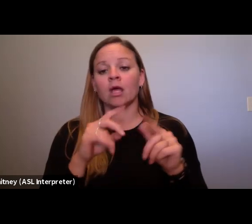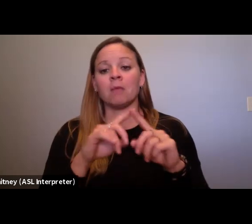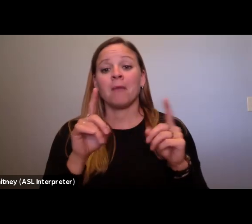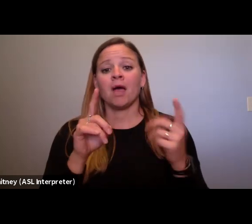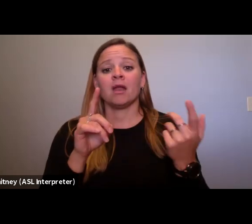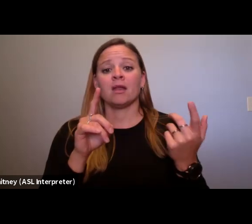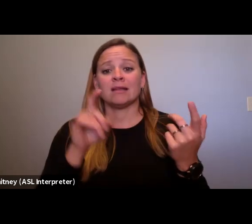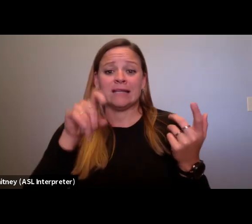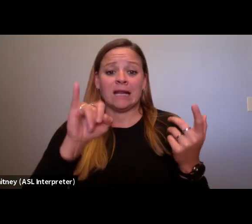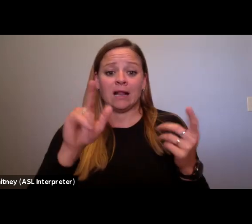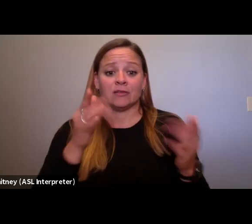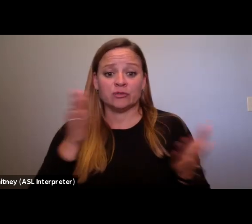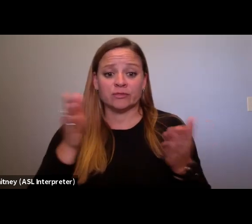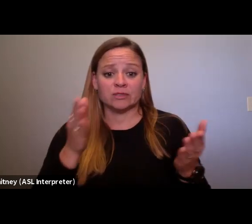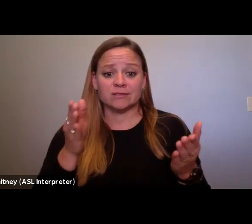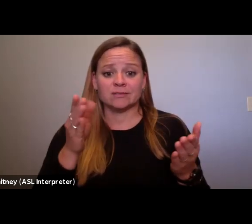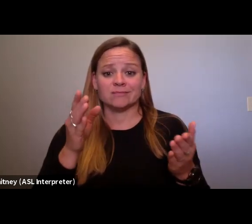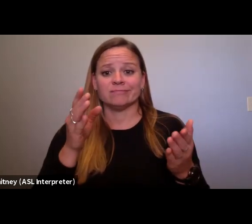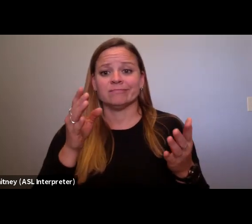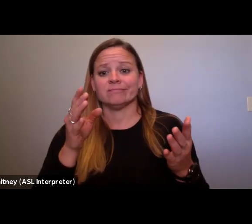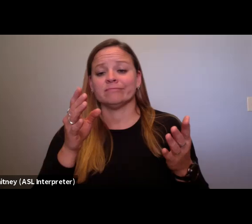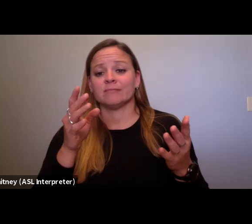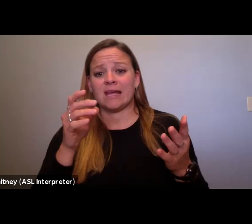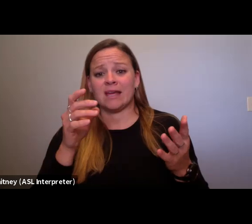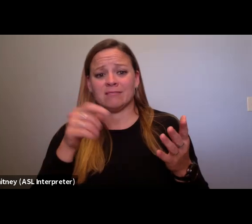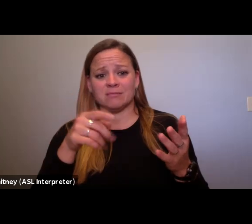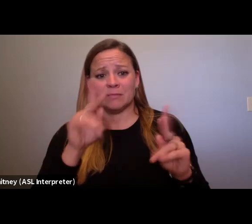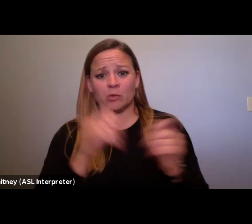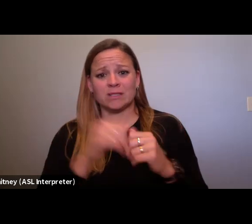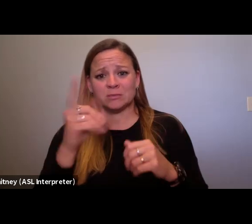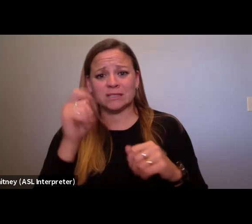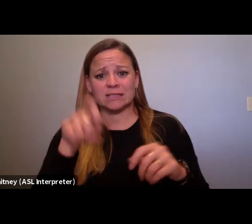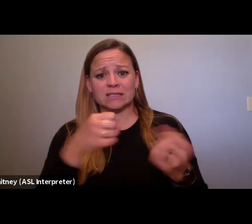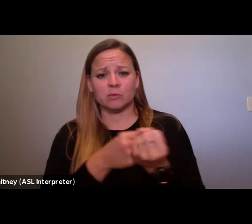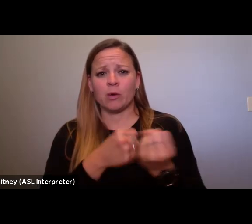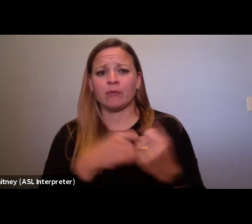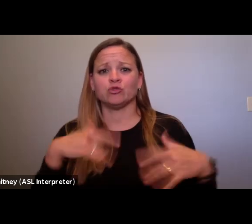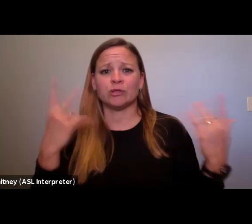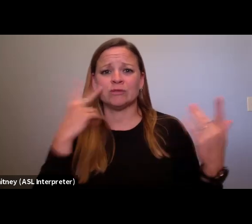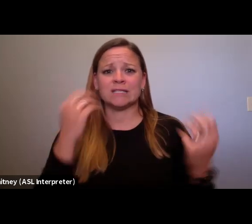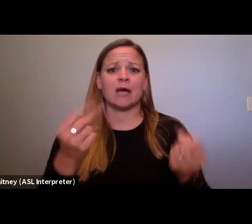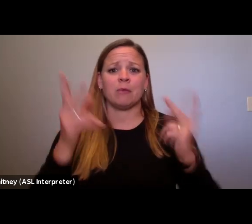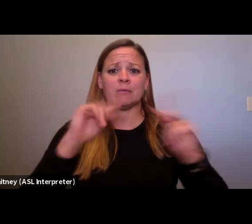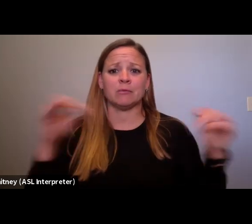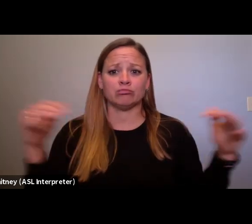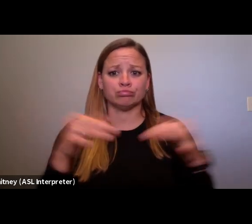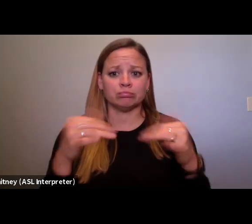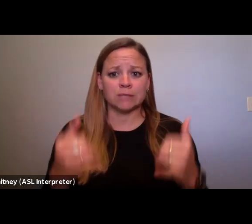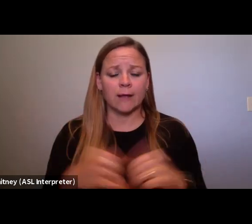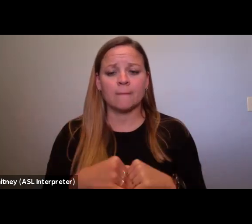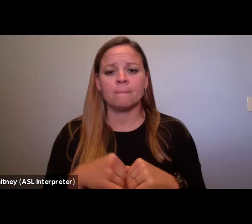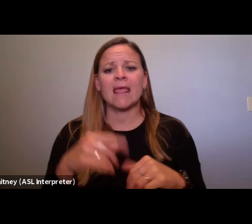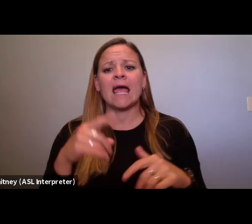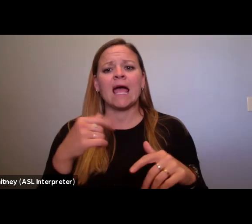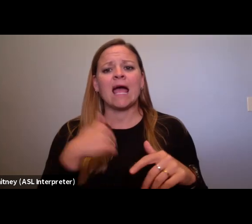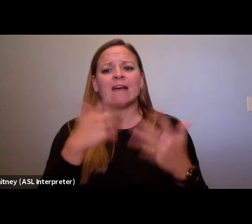IL services and are people with disabilities and need support. I was thrilled to see the great turnout for today's webinar. I